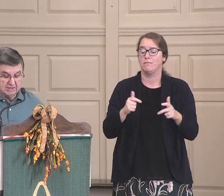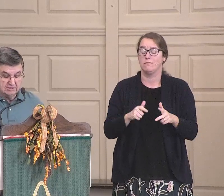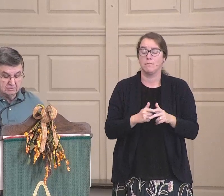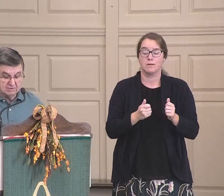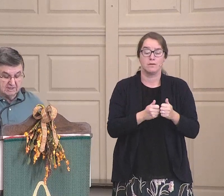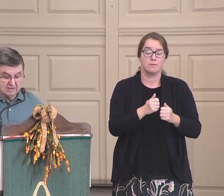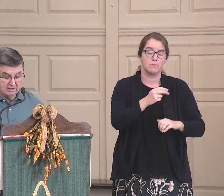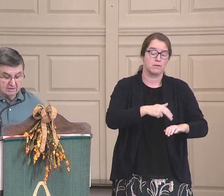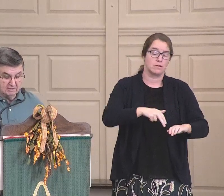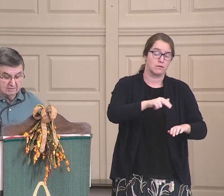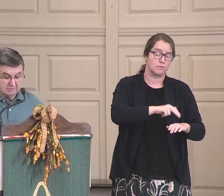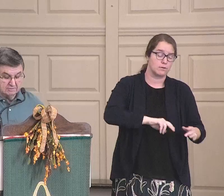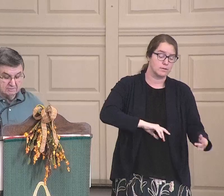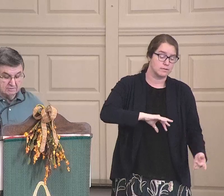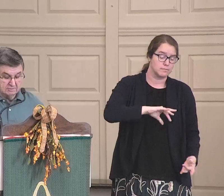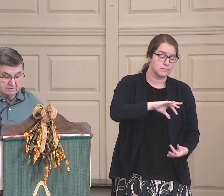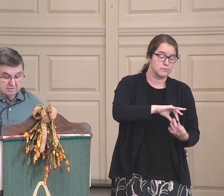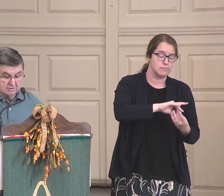to natural death.